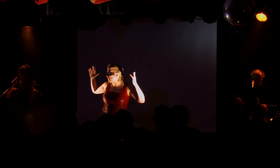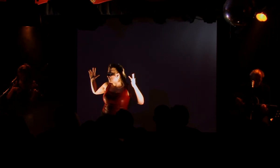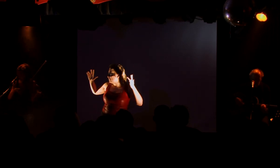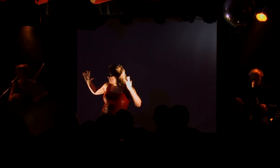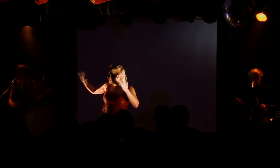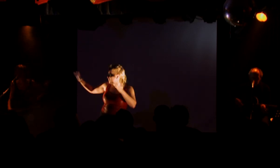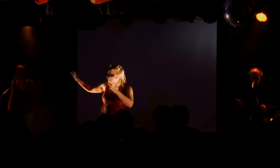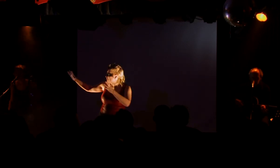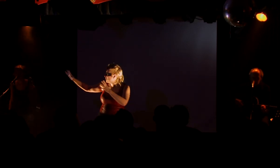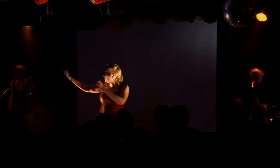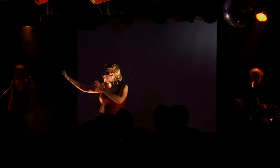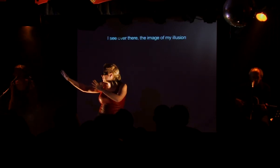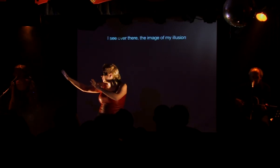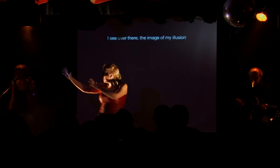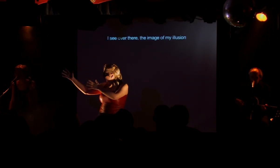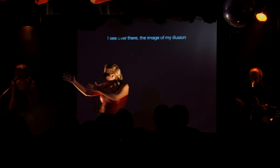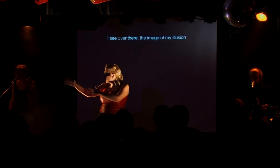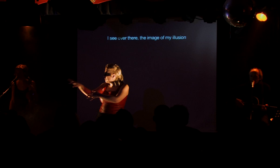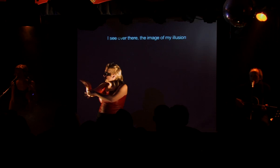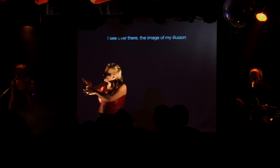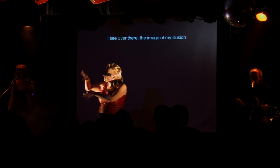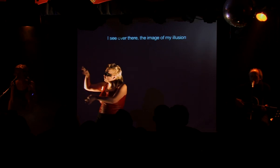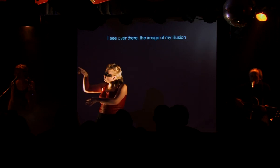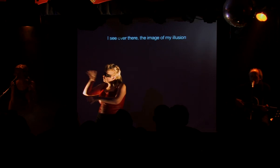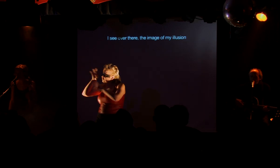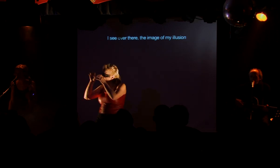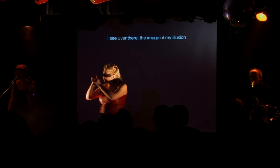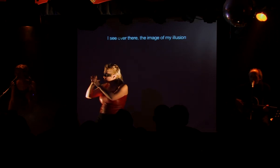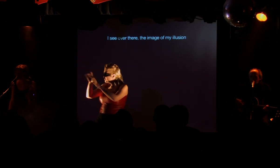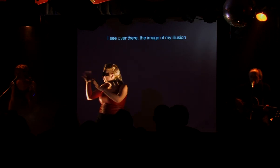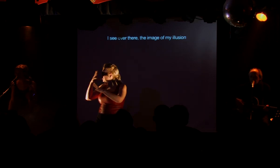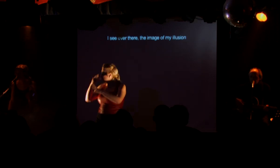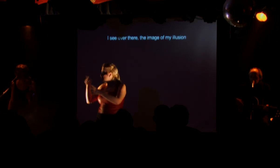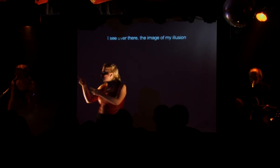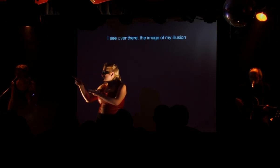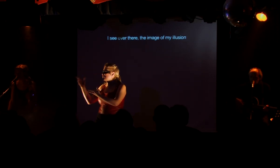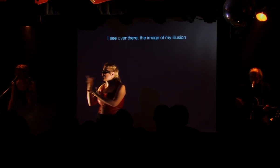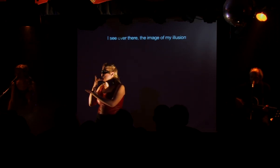I see over there the image of my illusion,